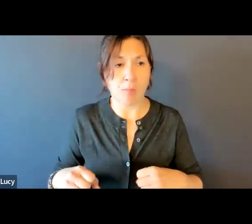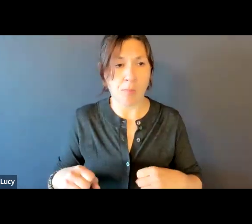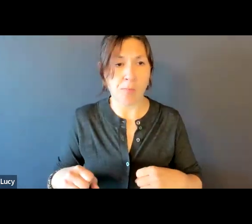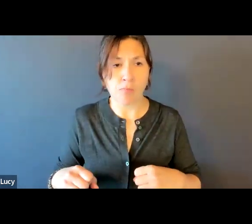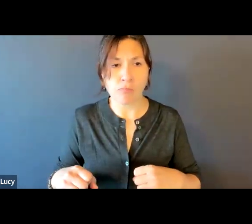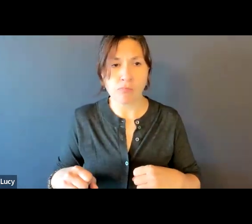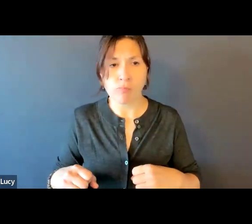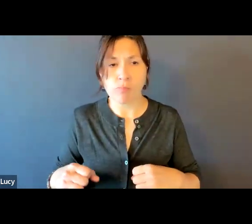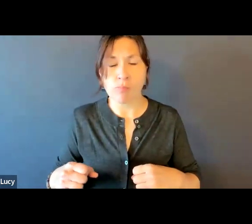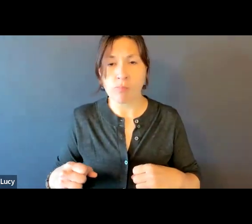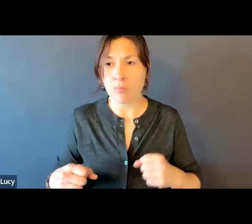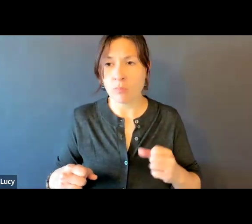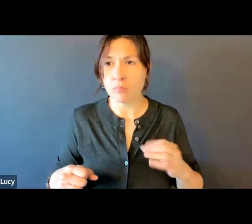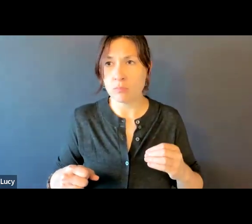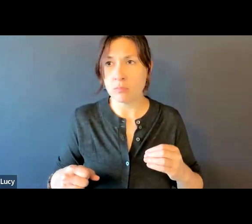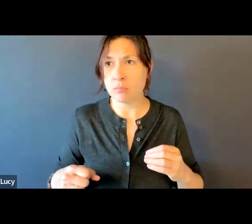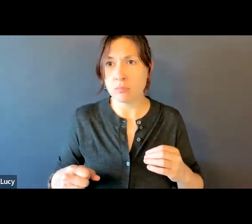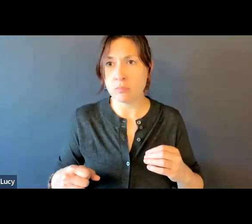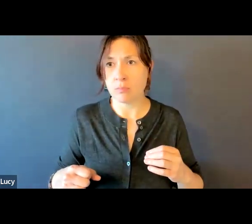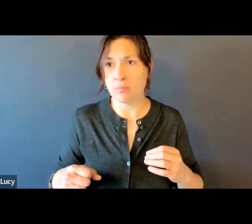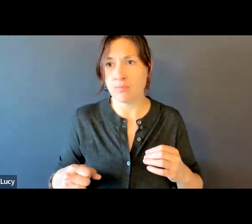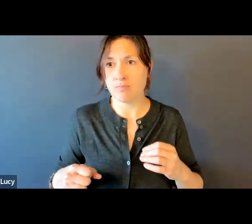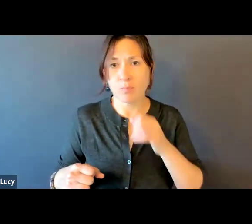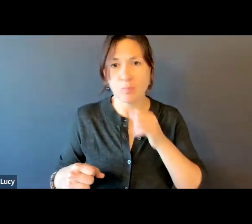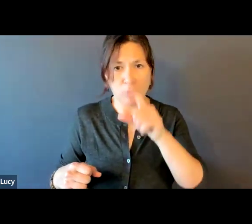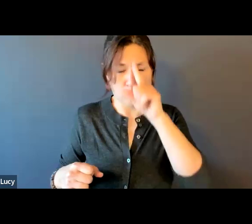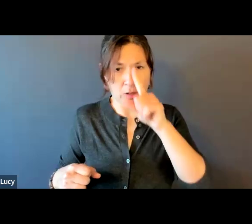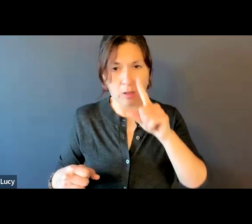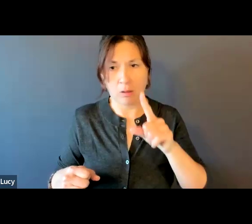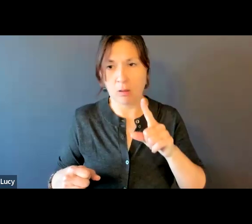think there's a wall that we can't get past.